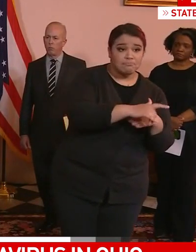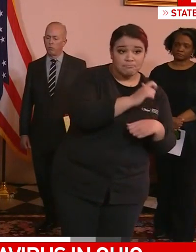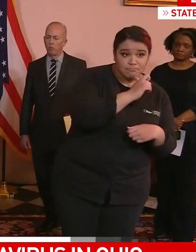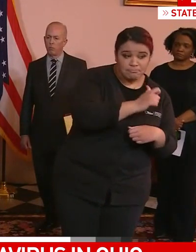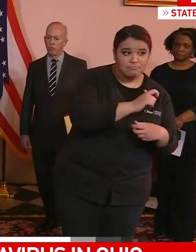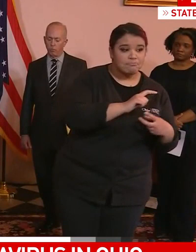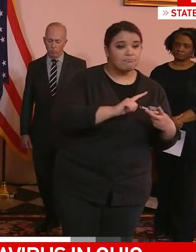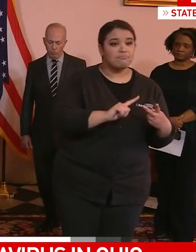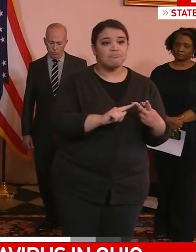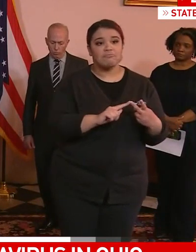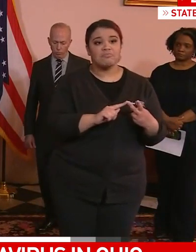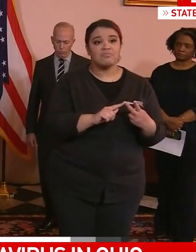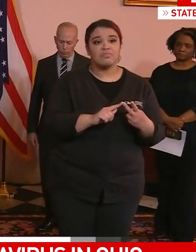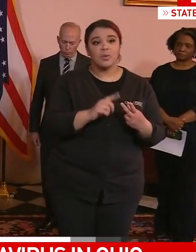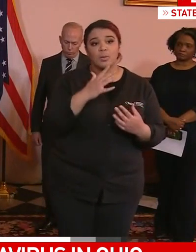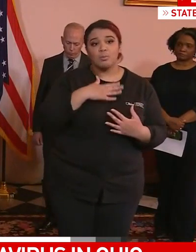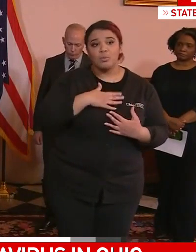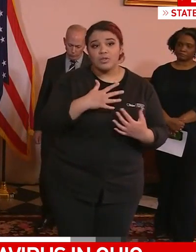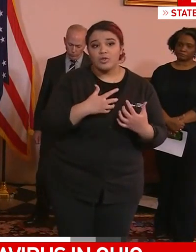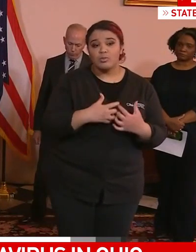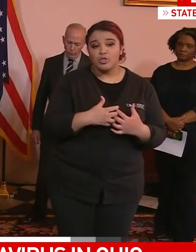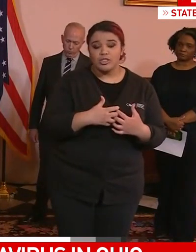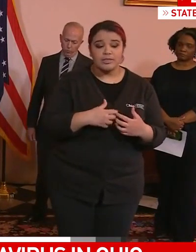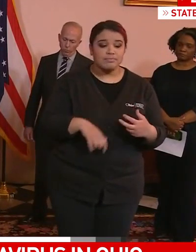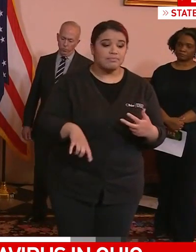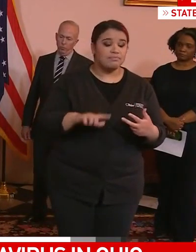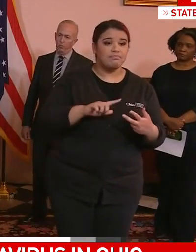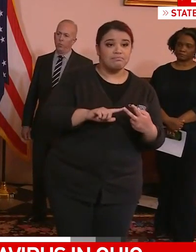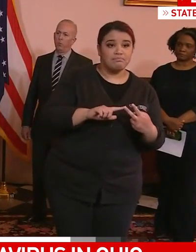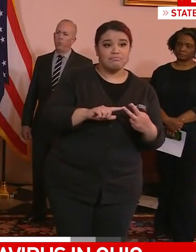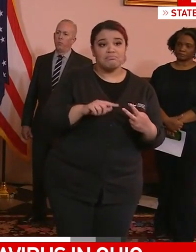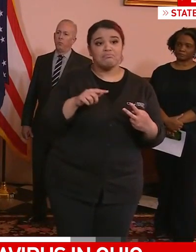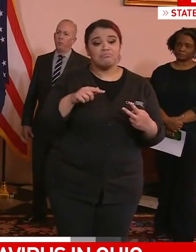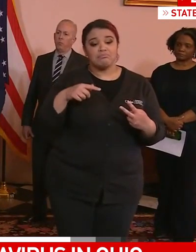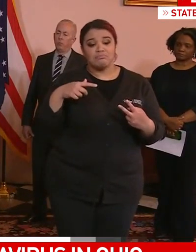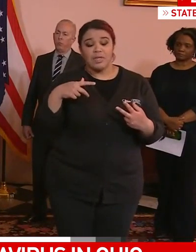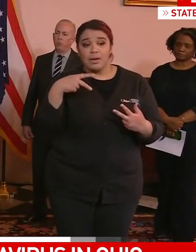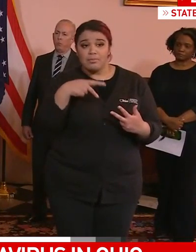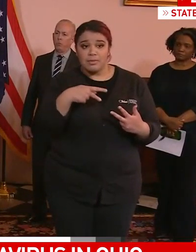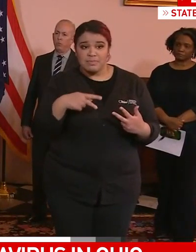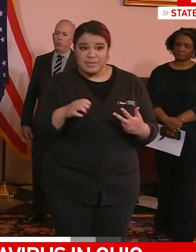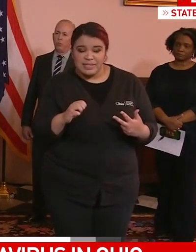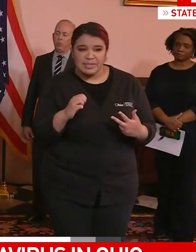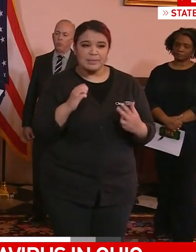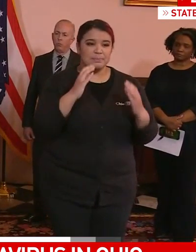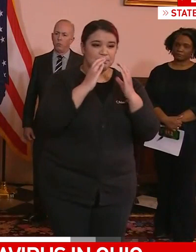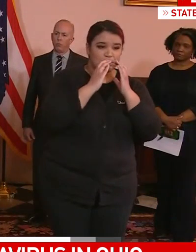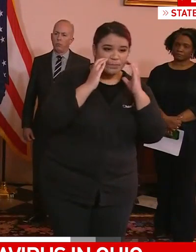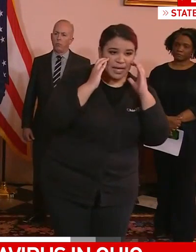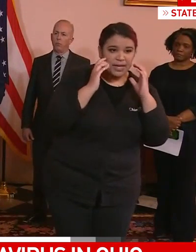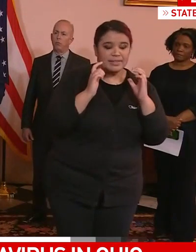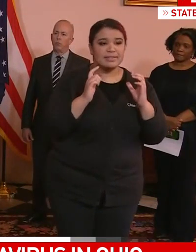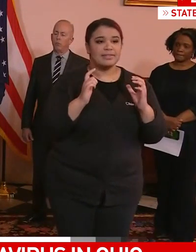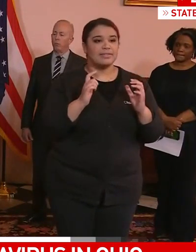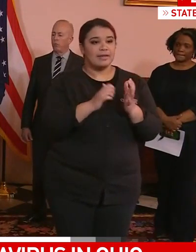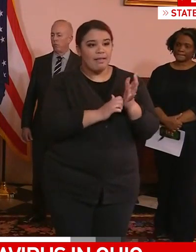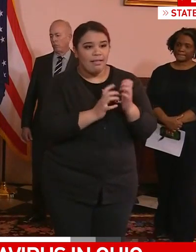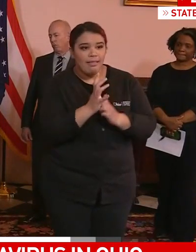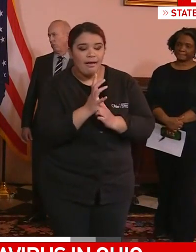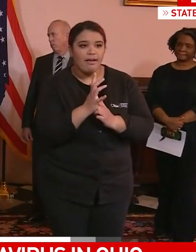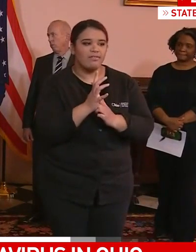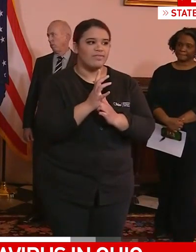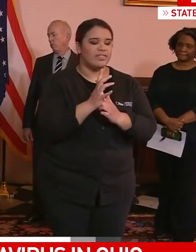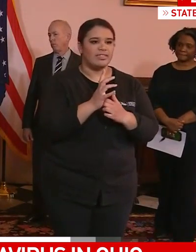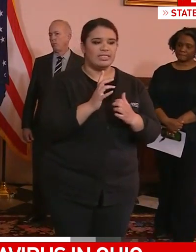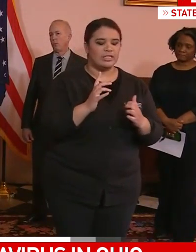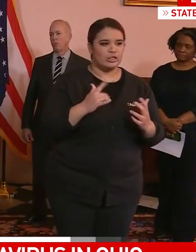ventilators, not having enough personal protection equipment for the individual doctors.